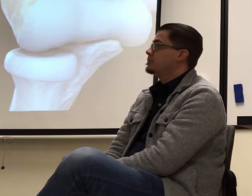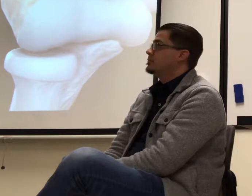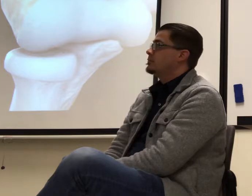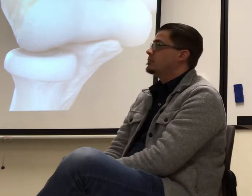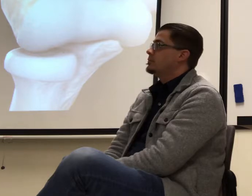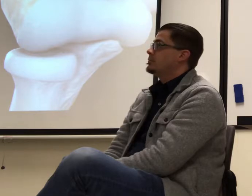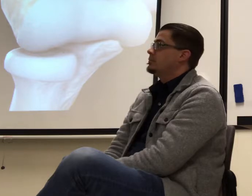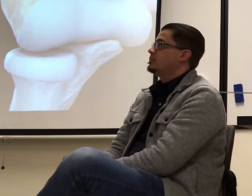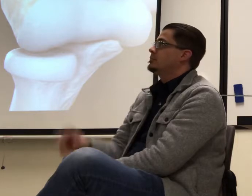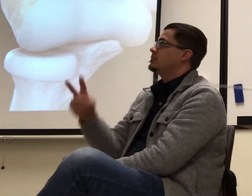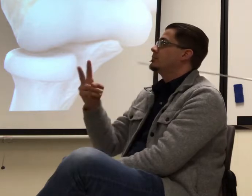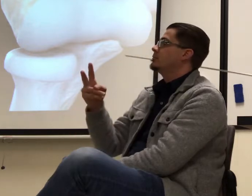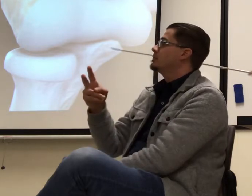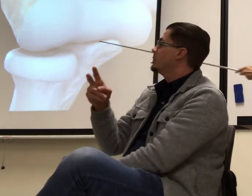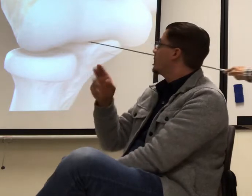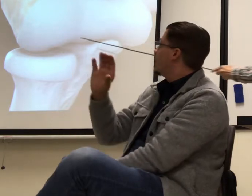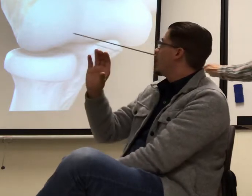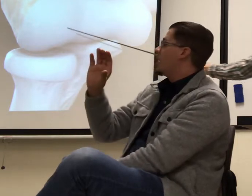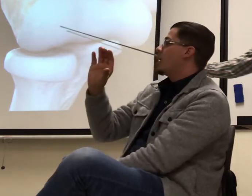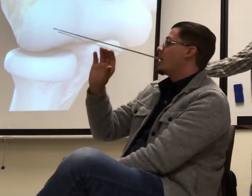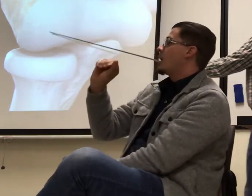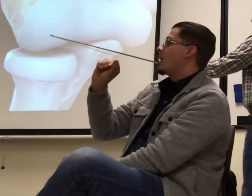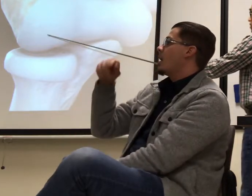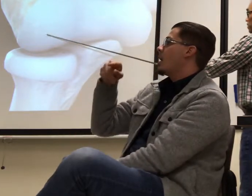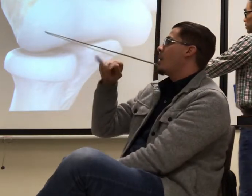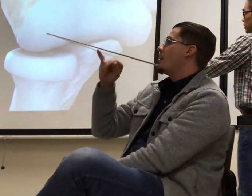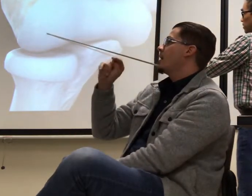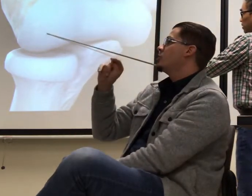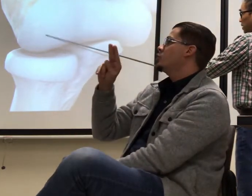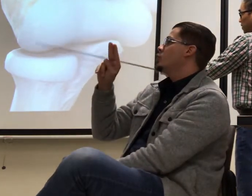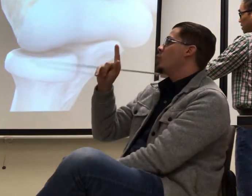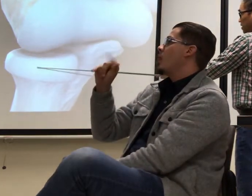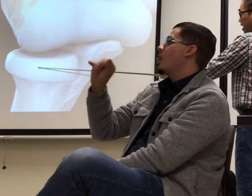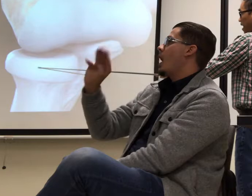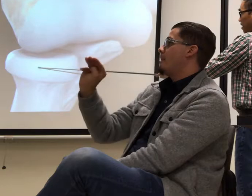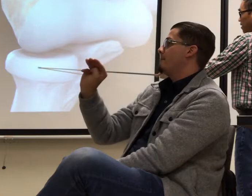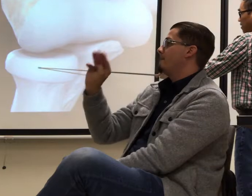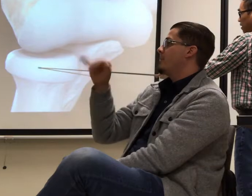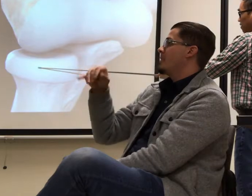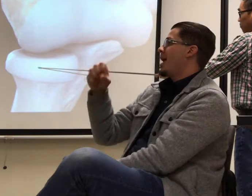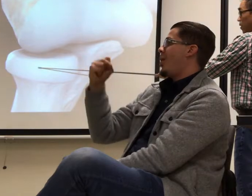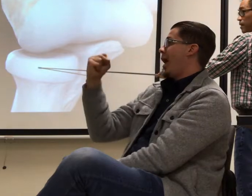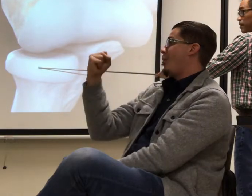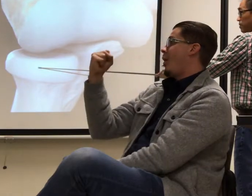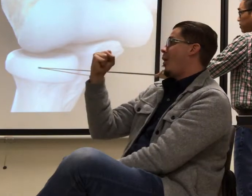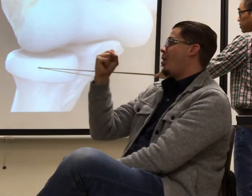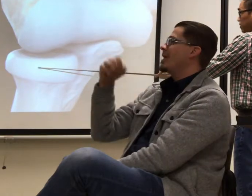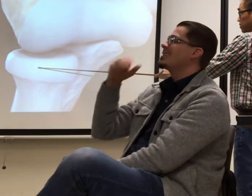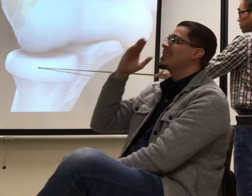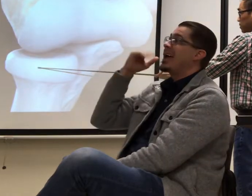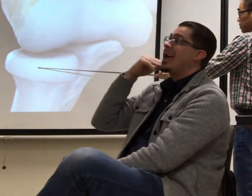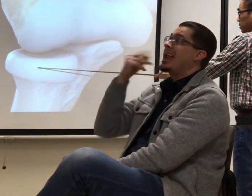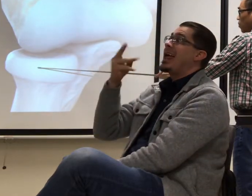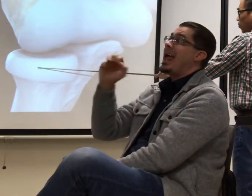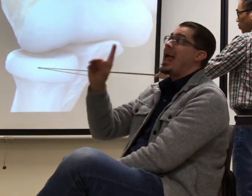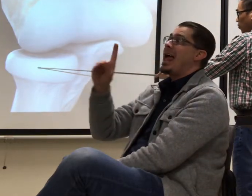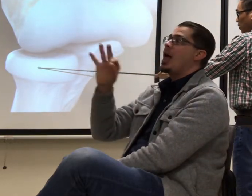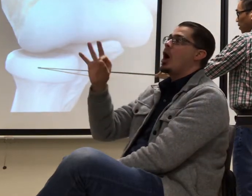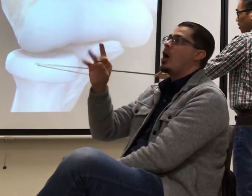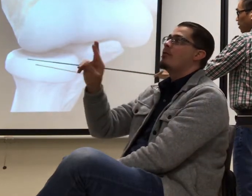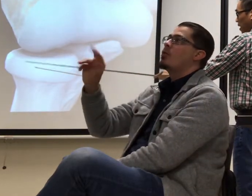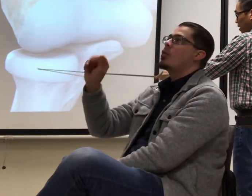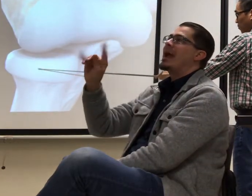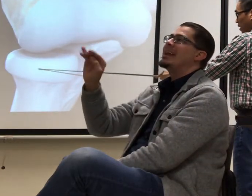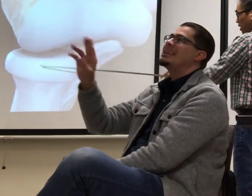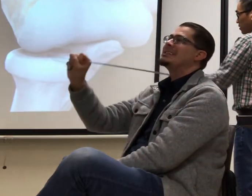The second one, that's the capitulum, that round ball, and that's the head of the radius. Third